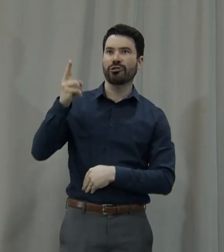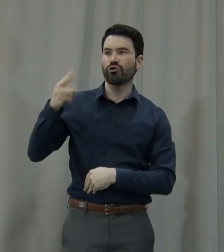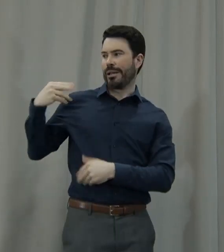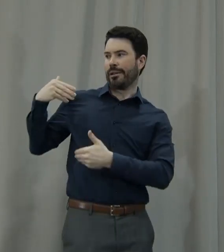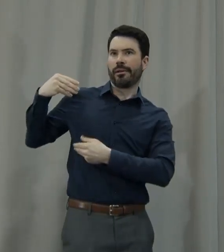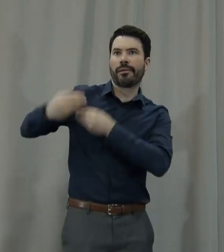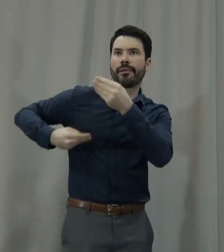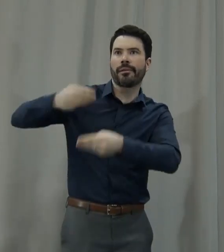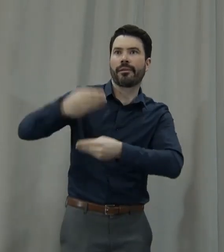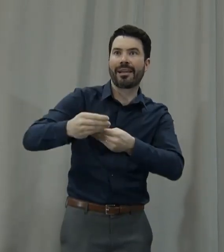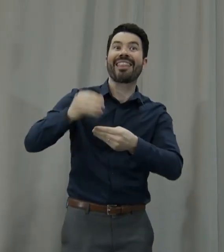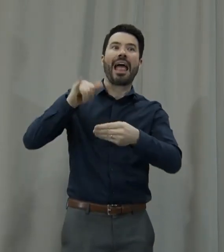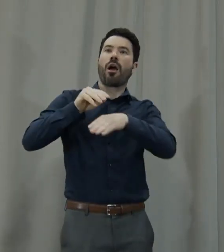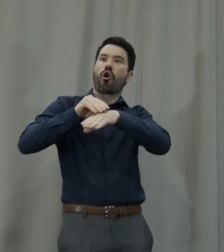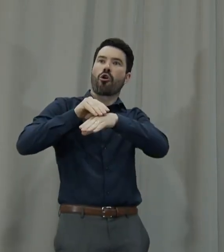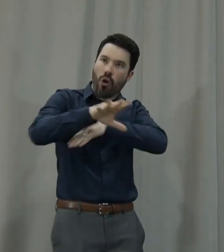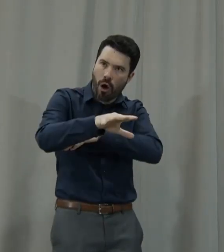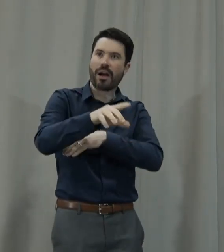disproportionate impacts.